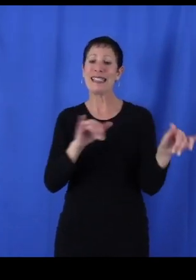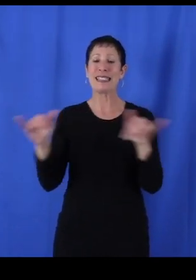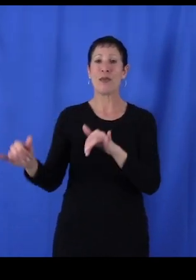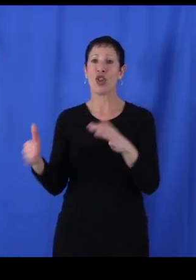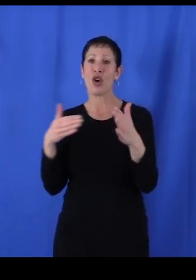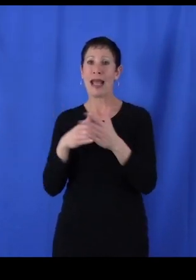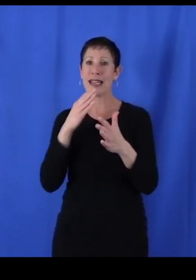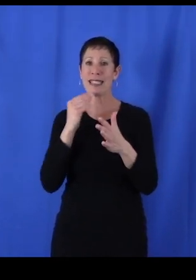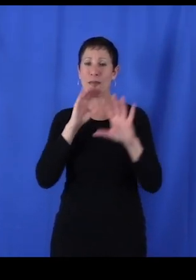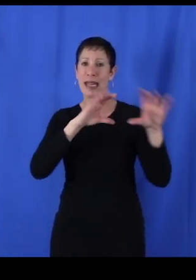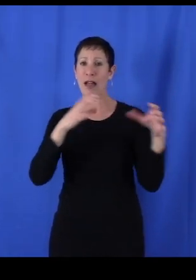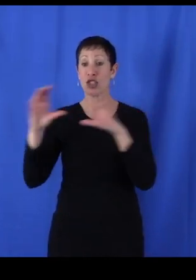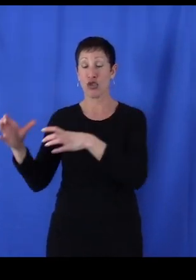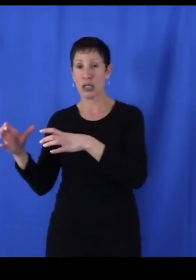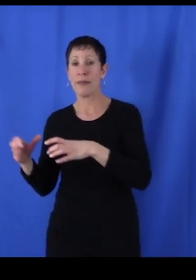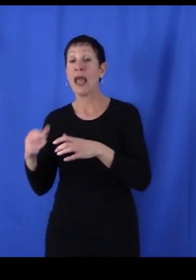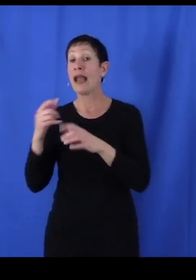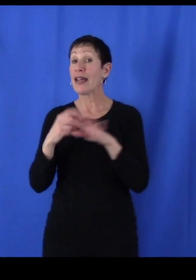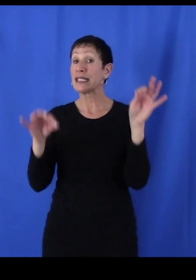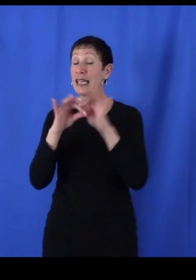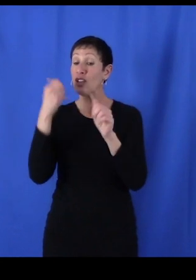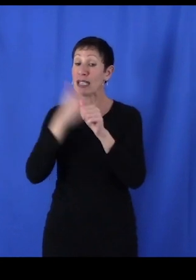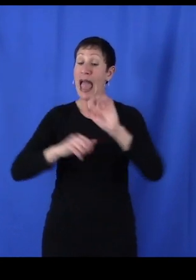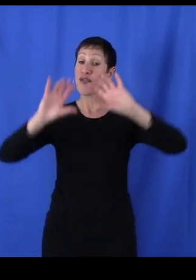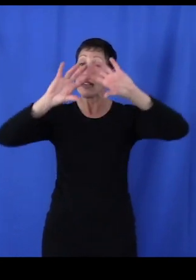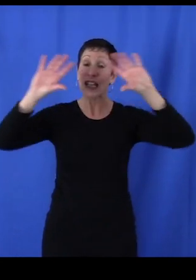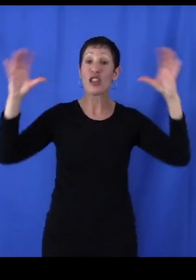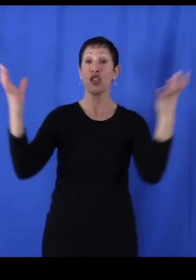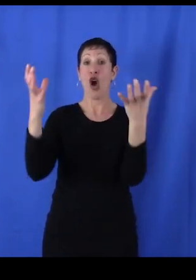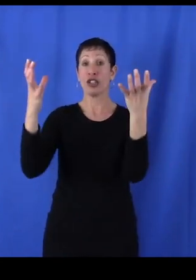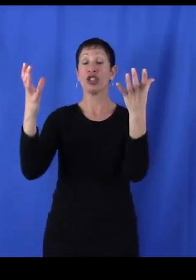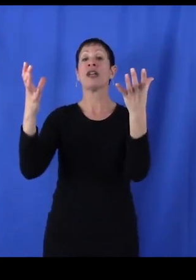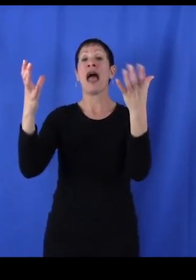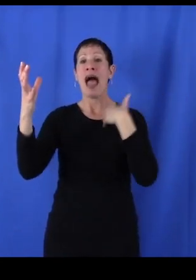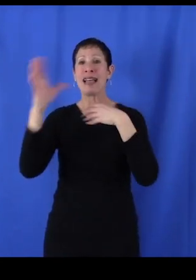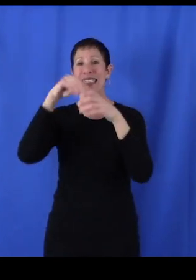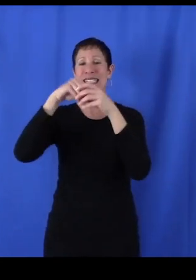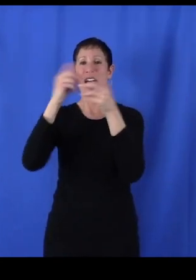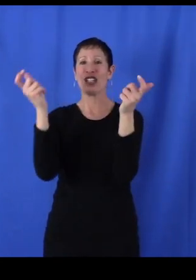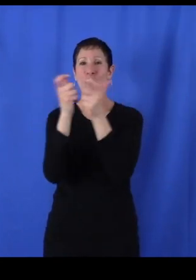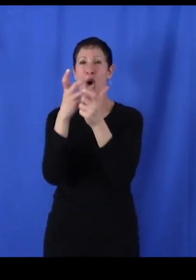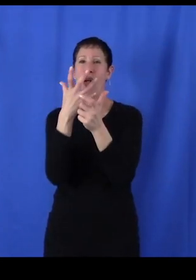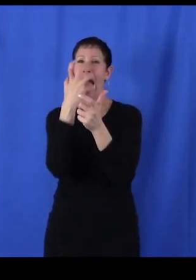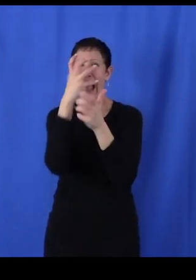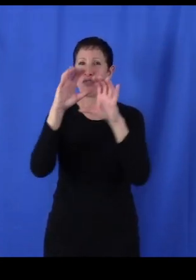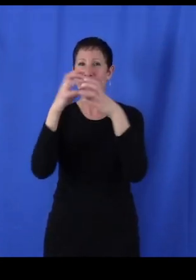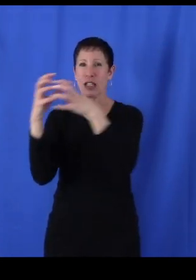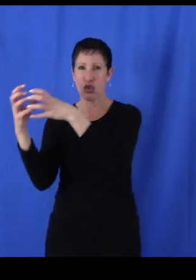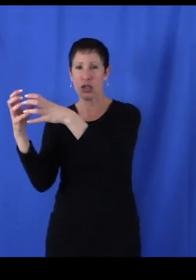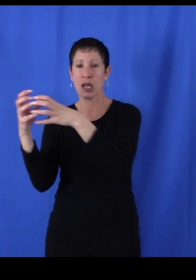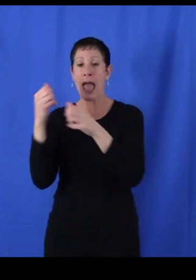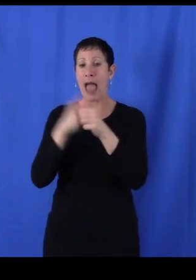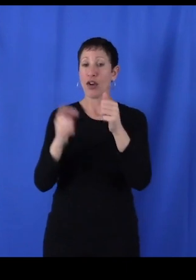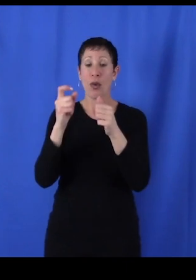And this is key because every large cluster now is made up of smaller, angrier ones. Right? Everyone gets to